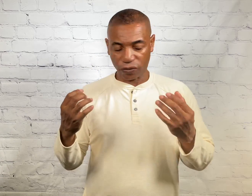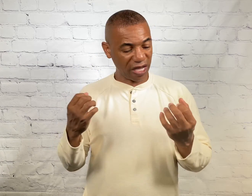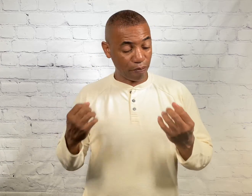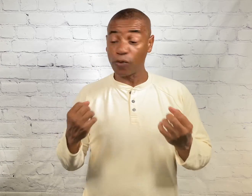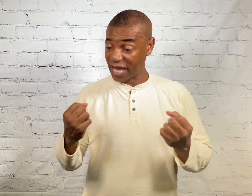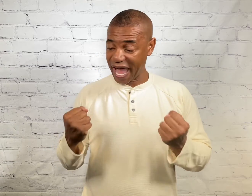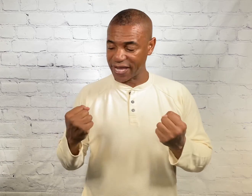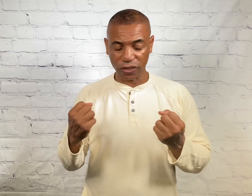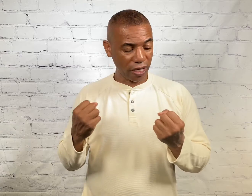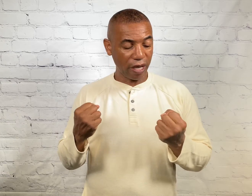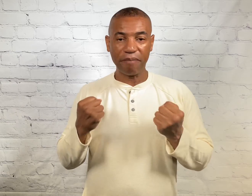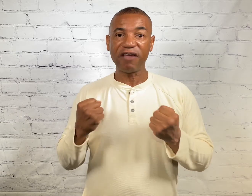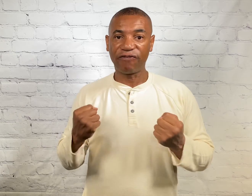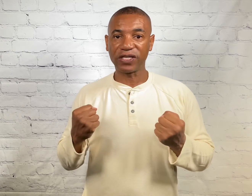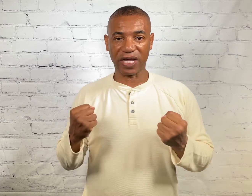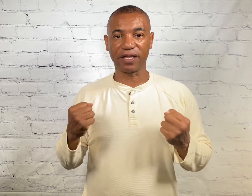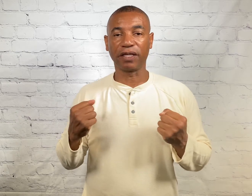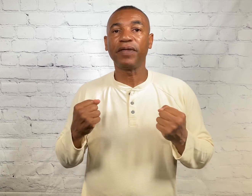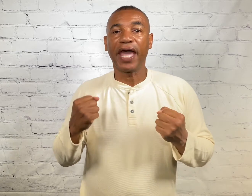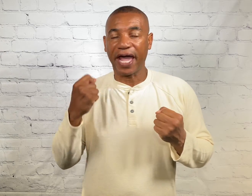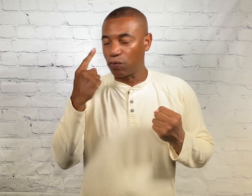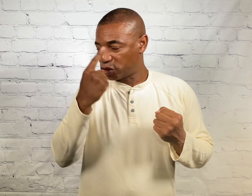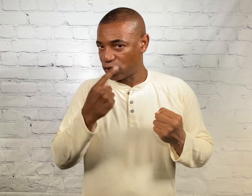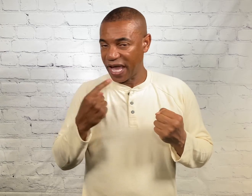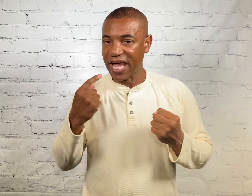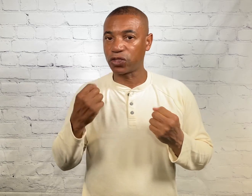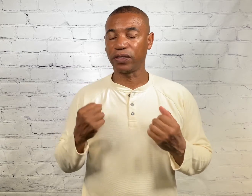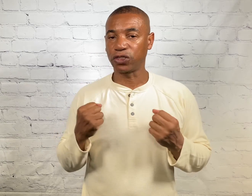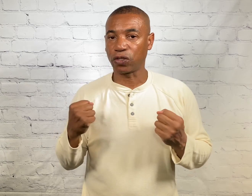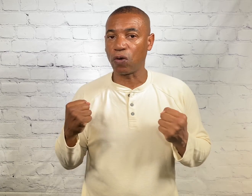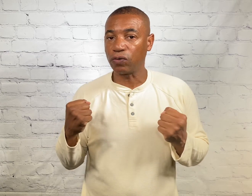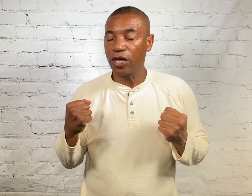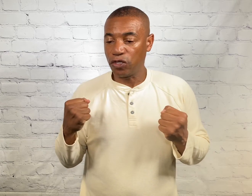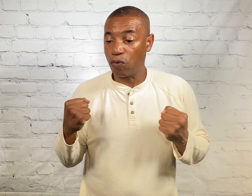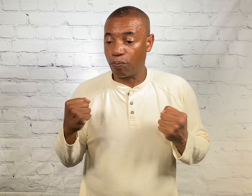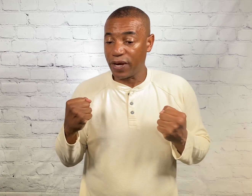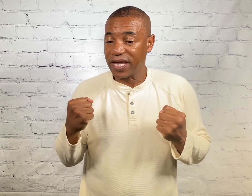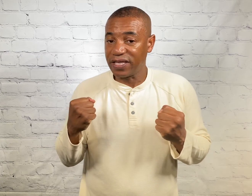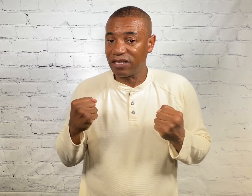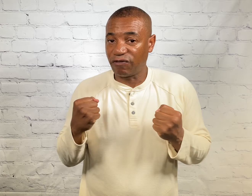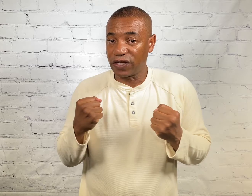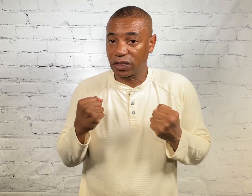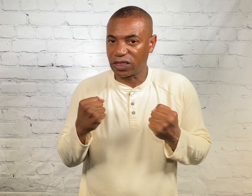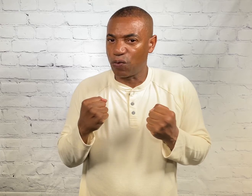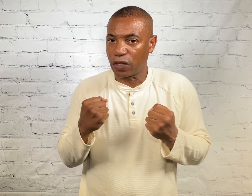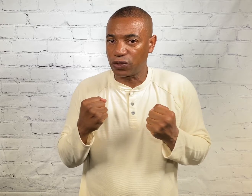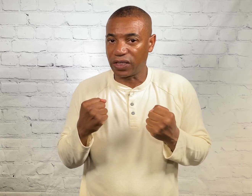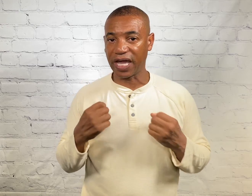take both hands, make fists out of them, and with your hands showing that you're cold, you'll bring these fists somewhat closer together.